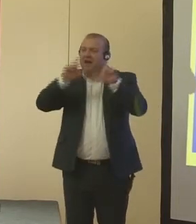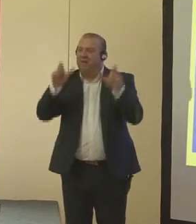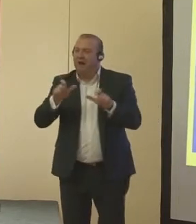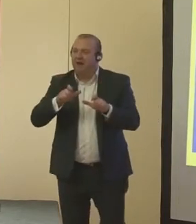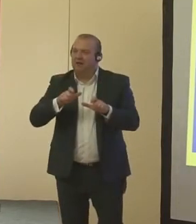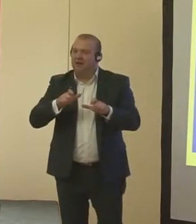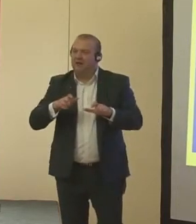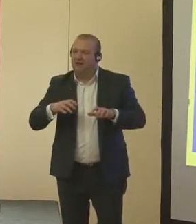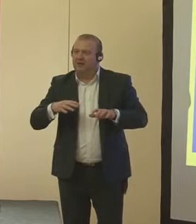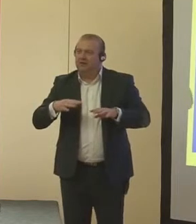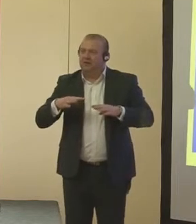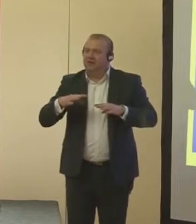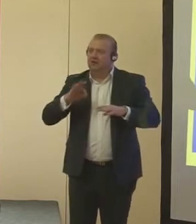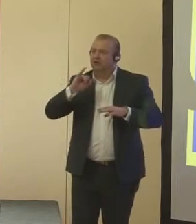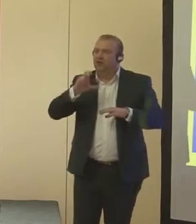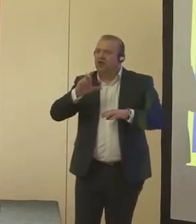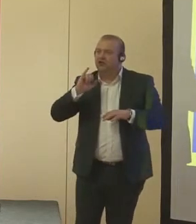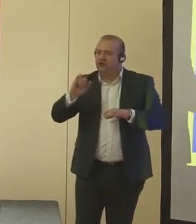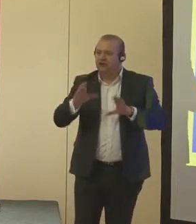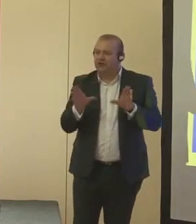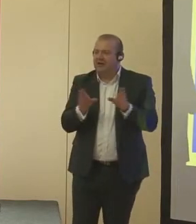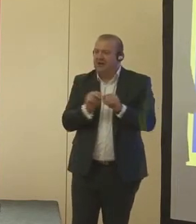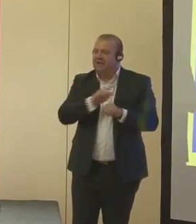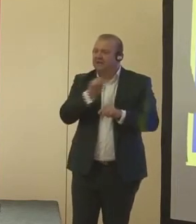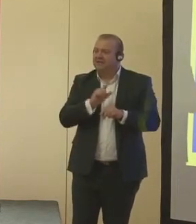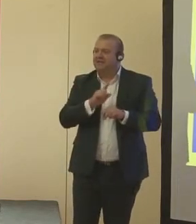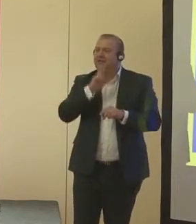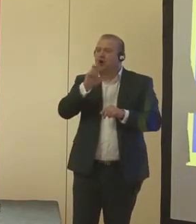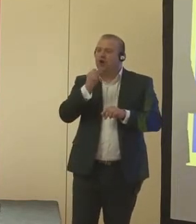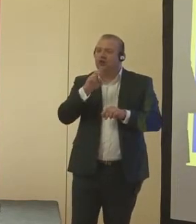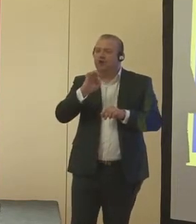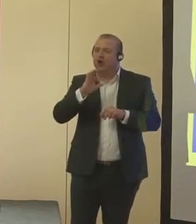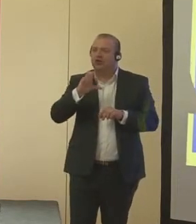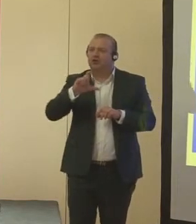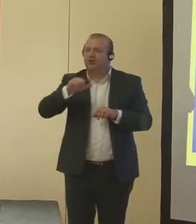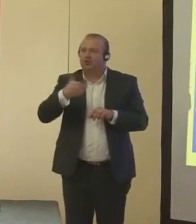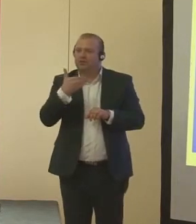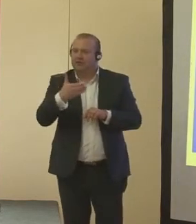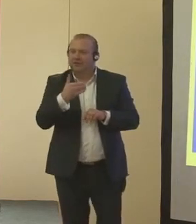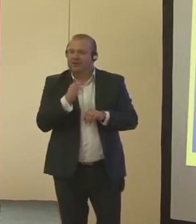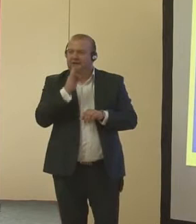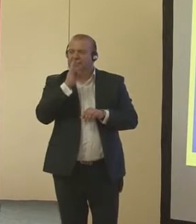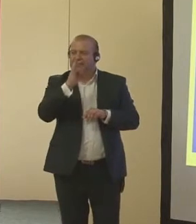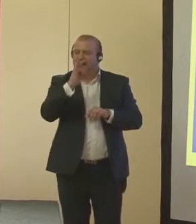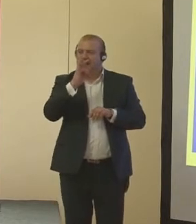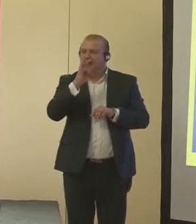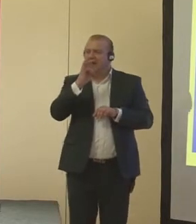DAISY Consortium, which is working on the DAISY format, which is a accessibility